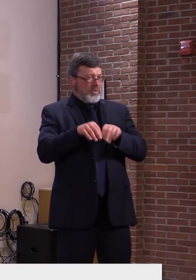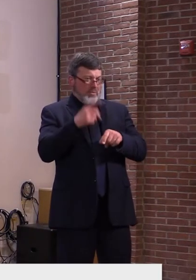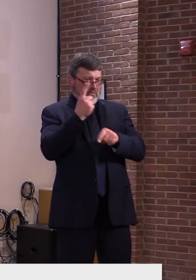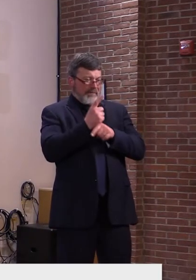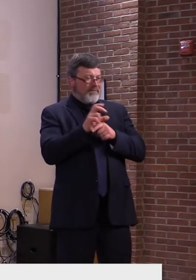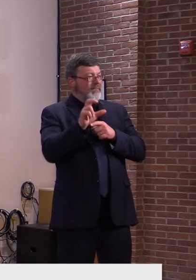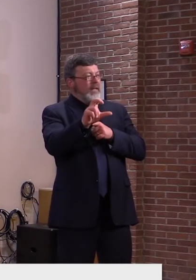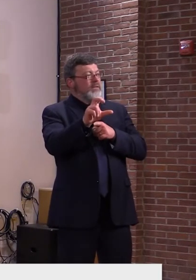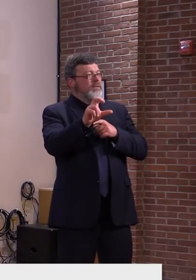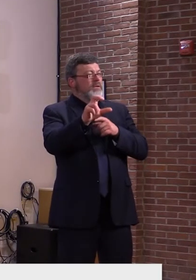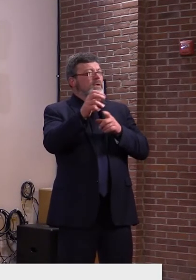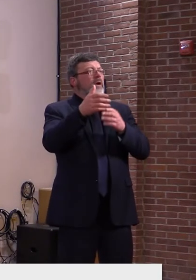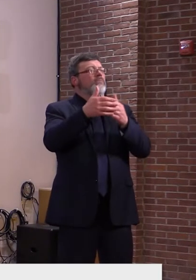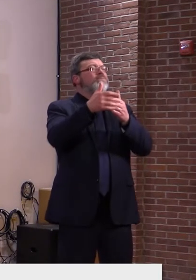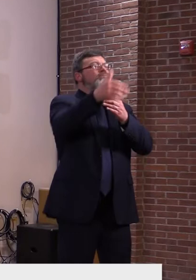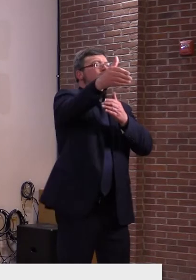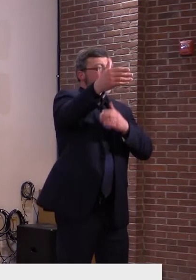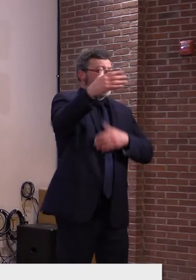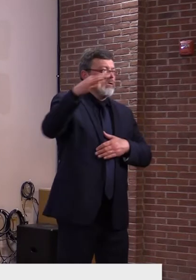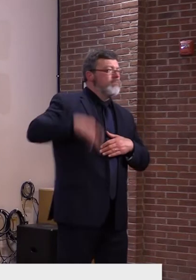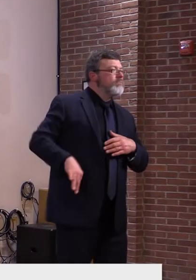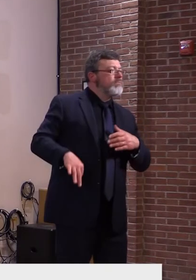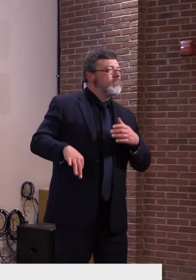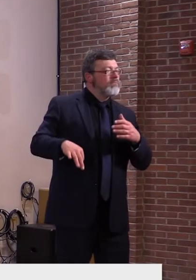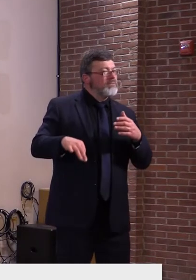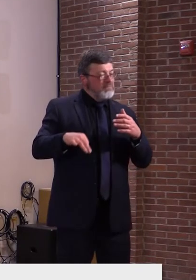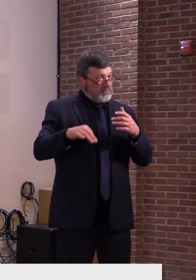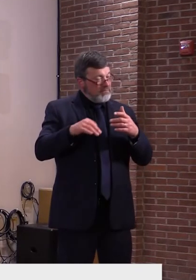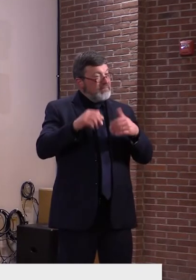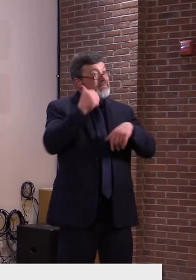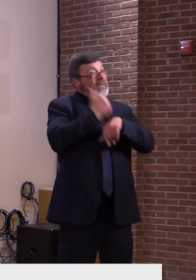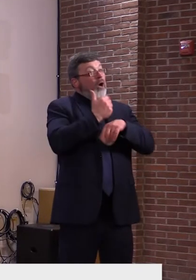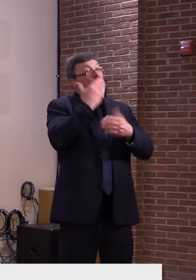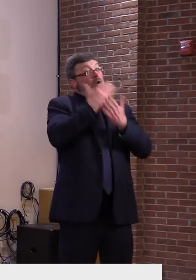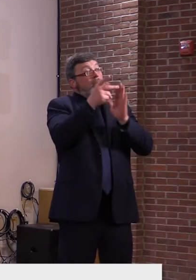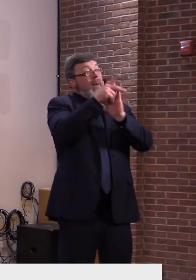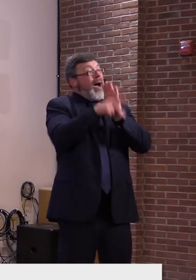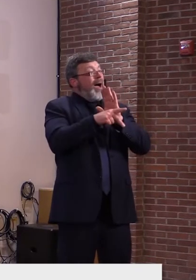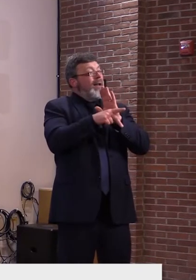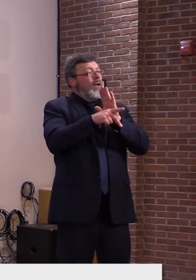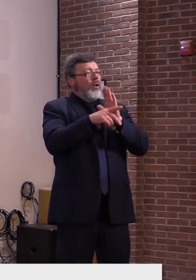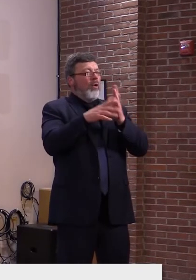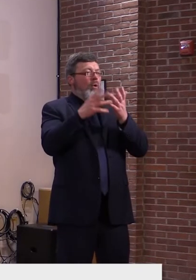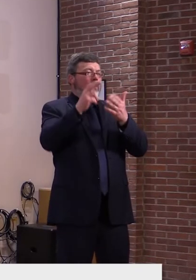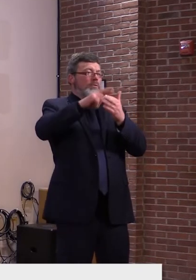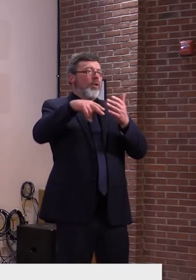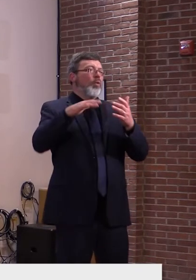some policy decisions around which facilities we invest in more so than others, so to speak.